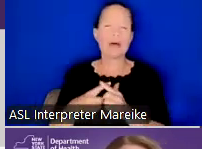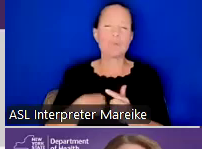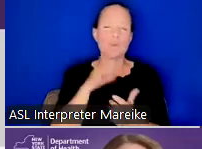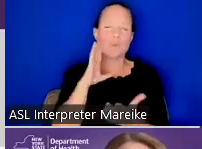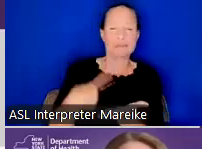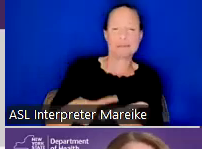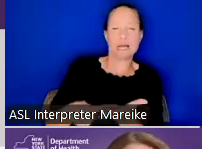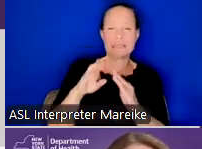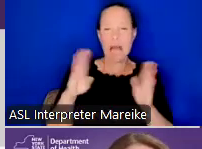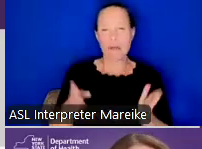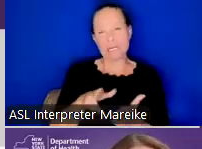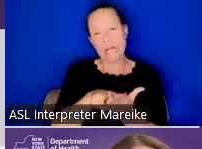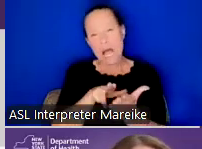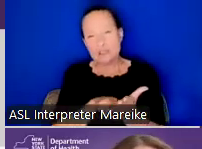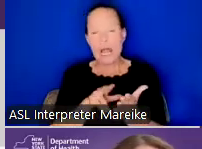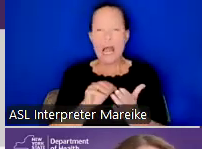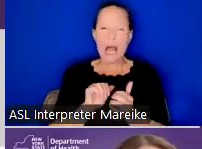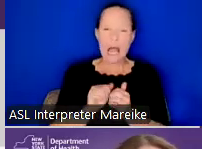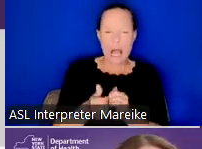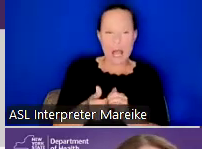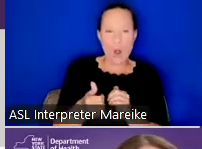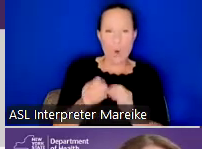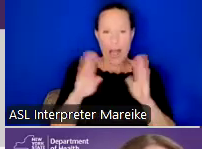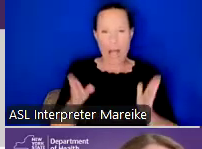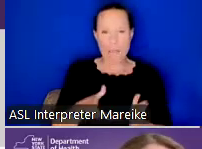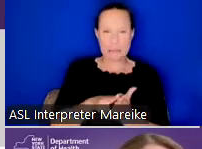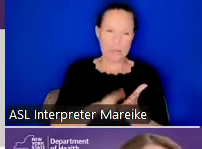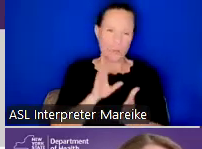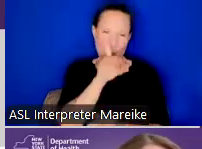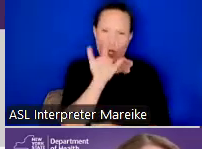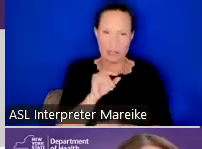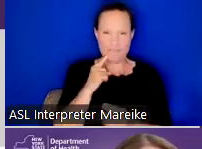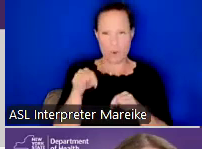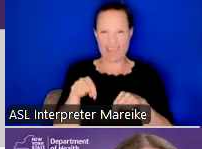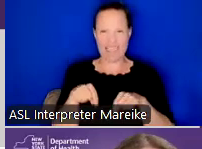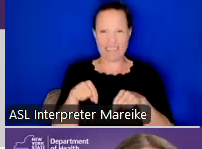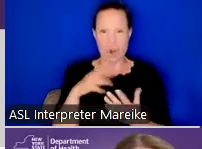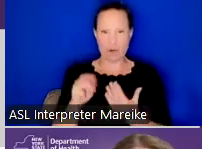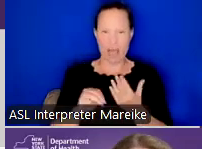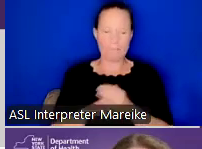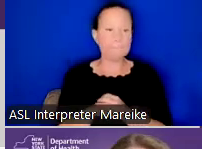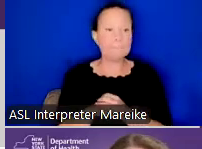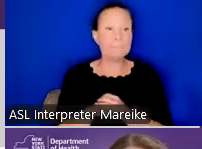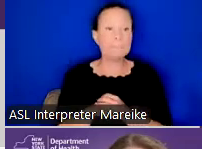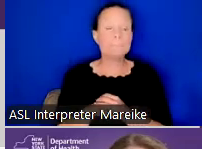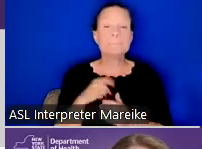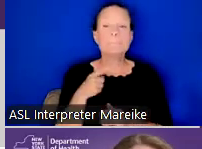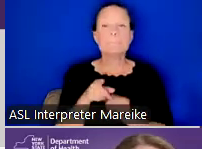housing contracts and how that that looks for us. So under this